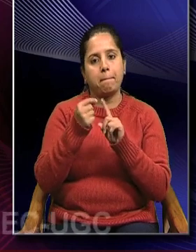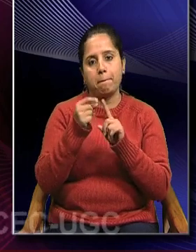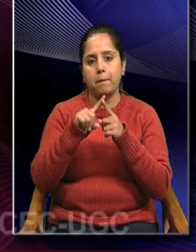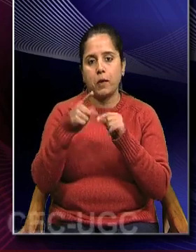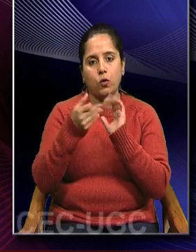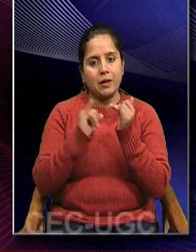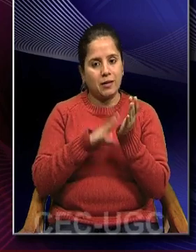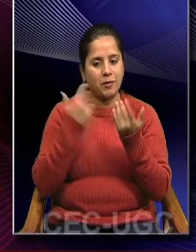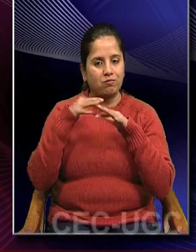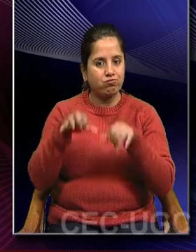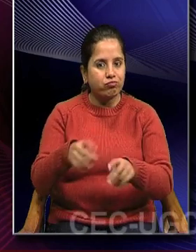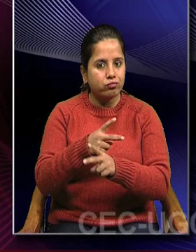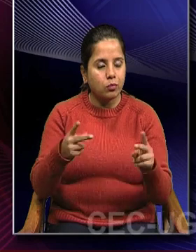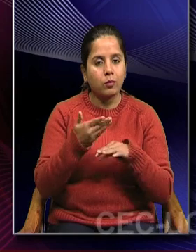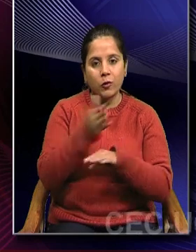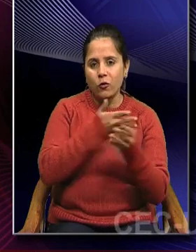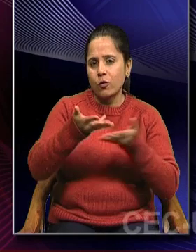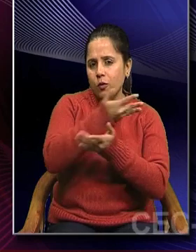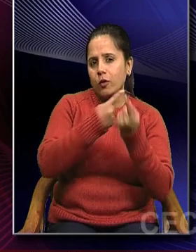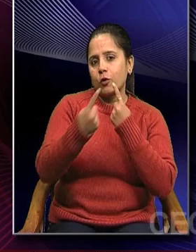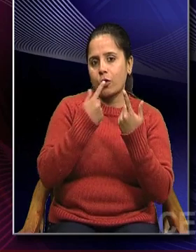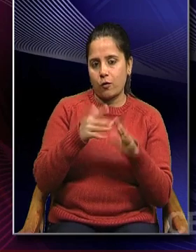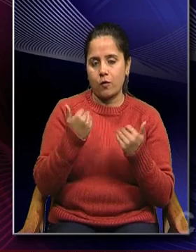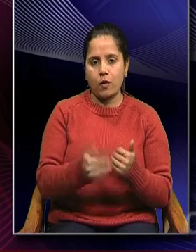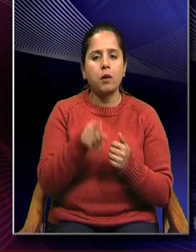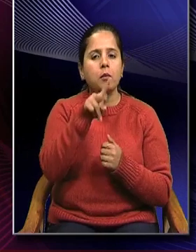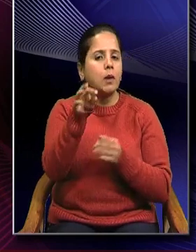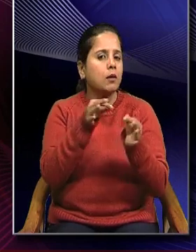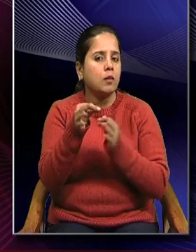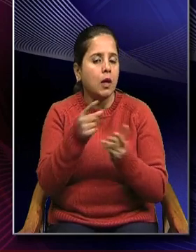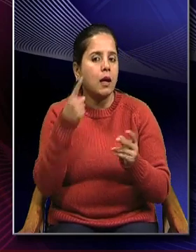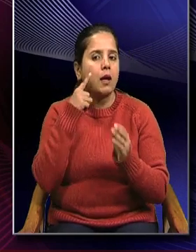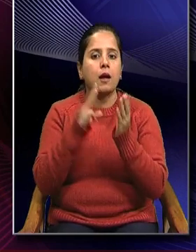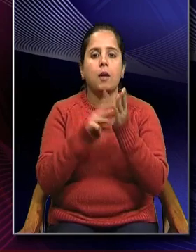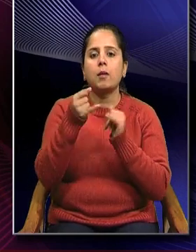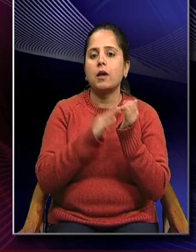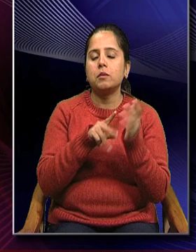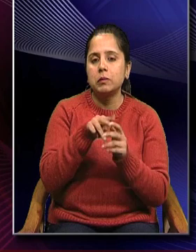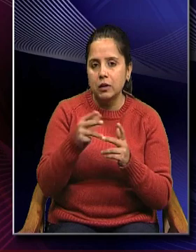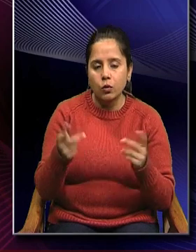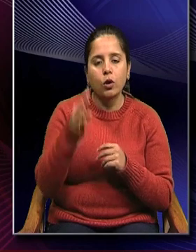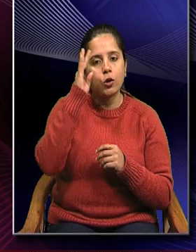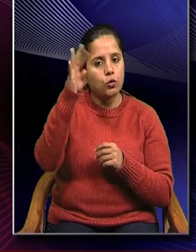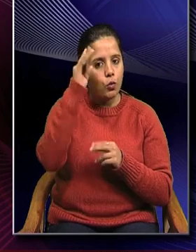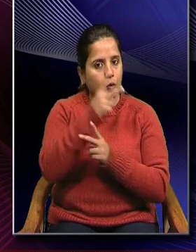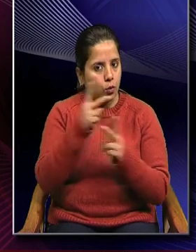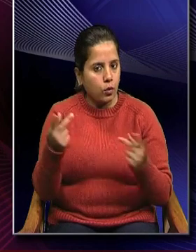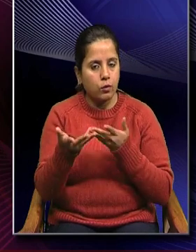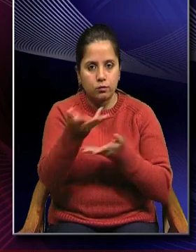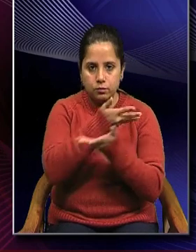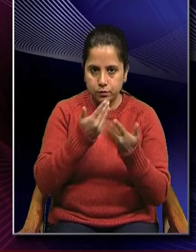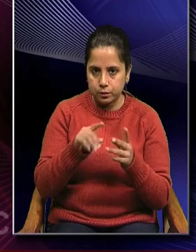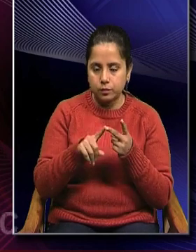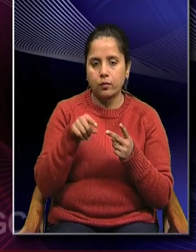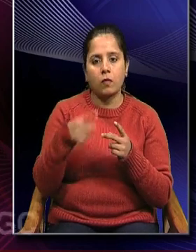the earlier lectures on imperialism, we talked about the kind of definition of imperialism, we talked about the various theories with regard